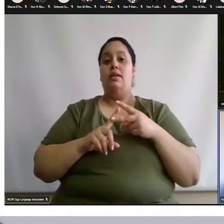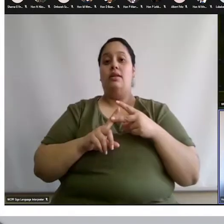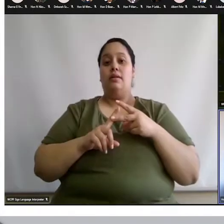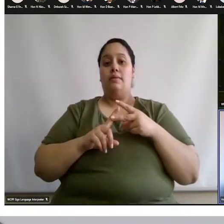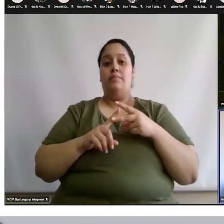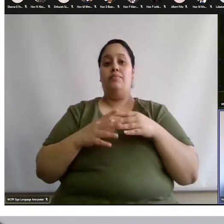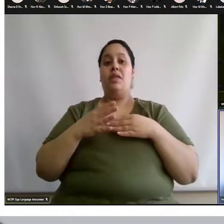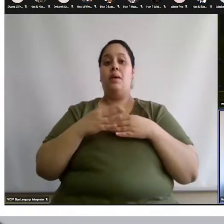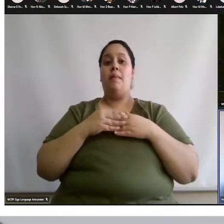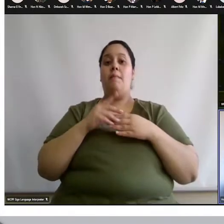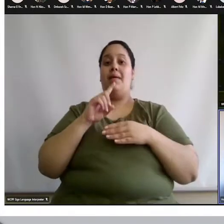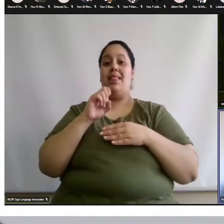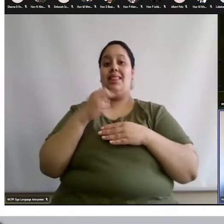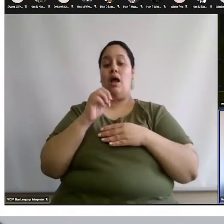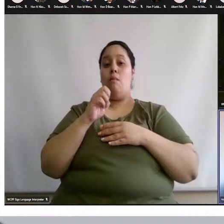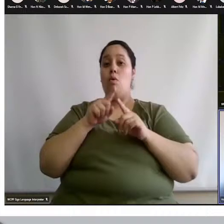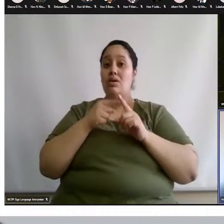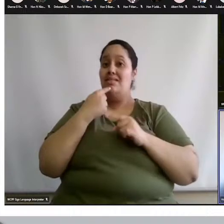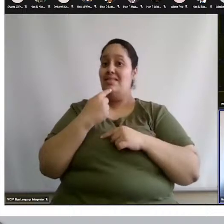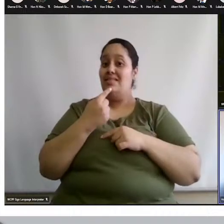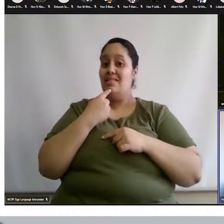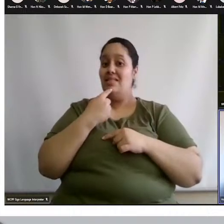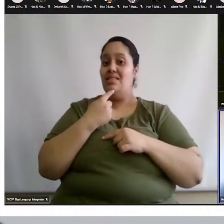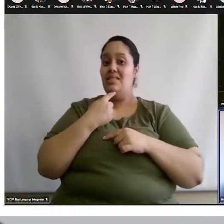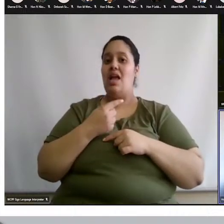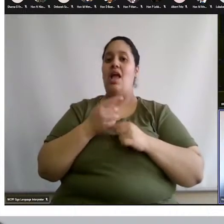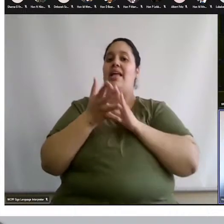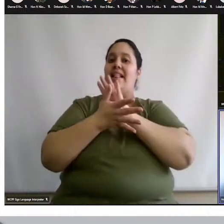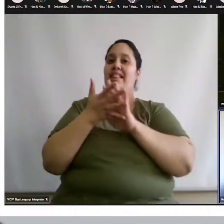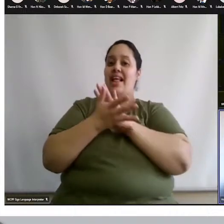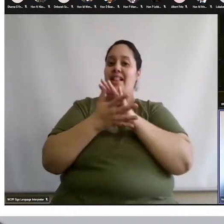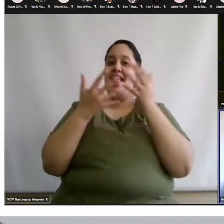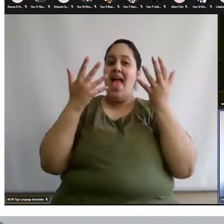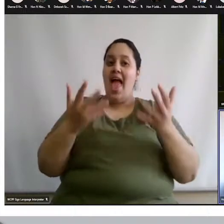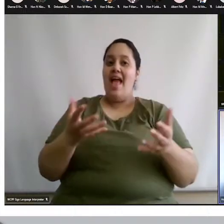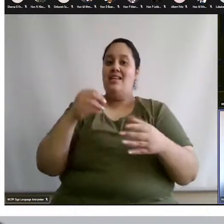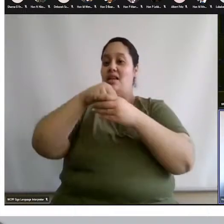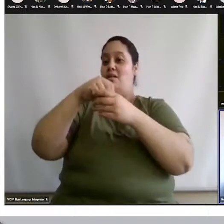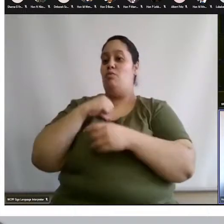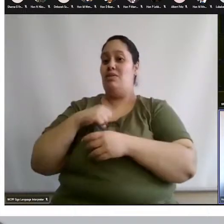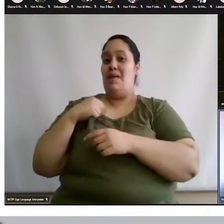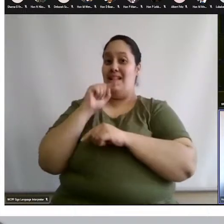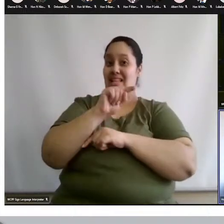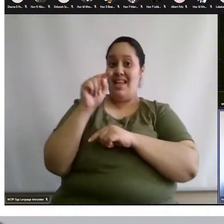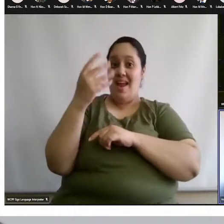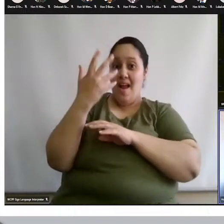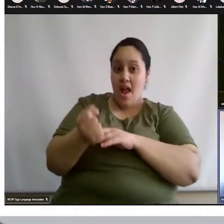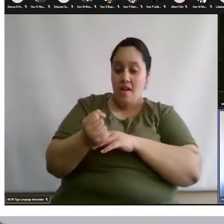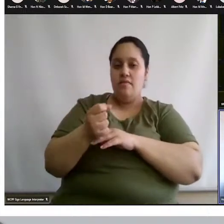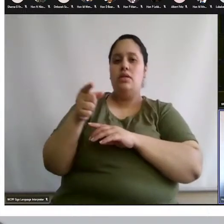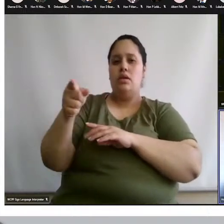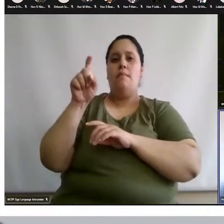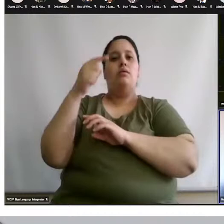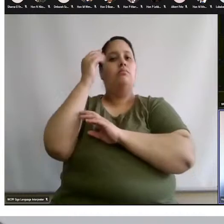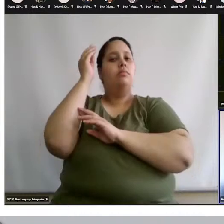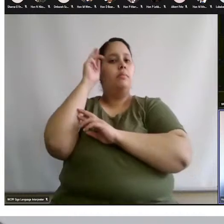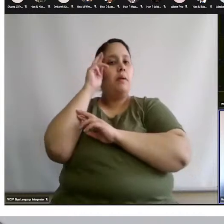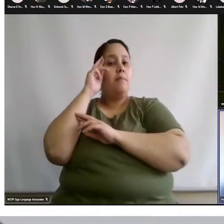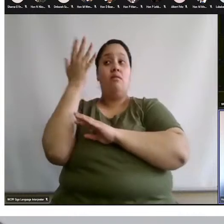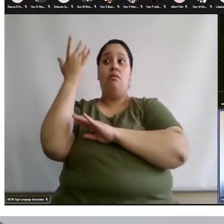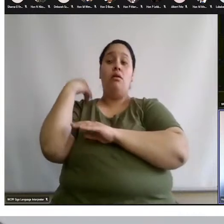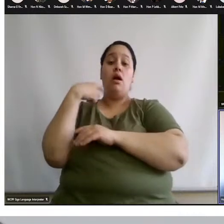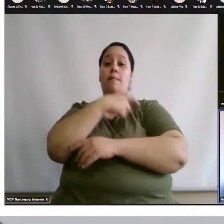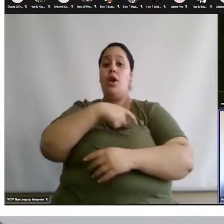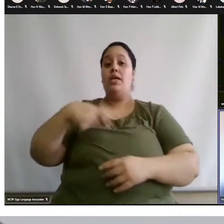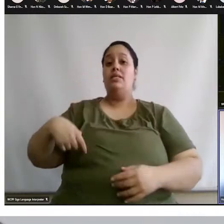Dagmar wants to talk about dirty hands at municipalities, then he must remember that the President Ramaphosa